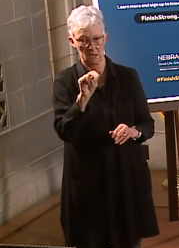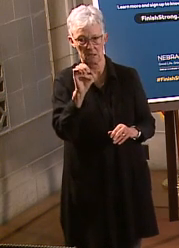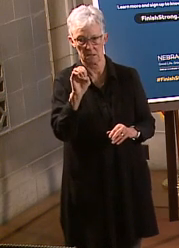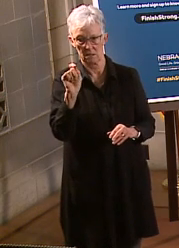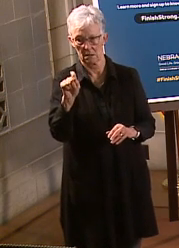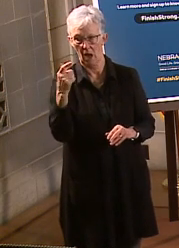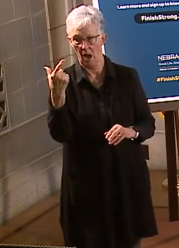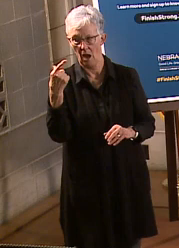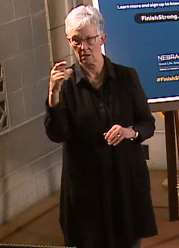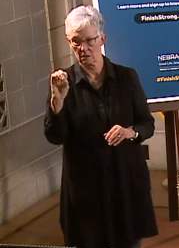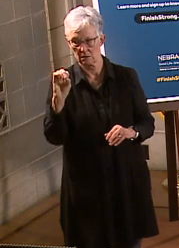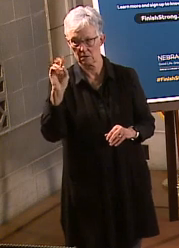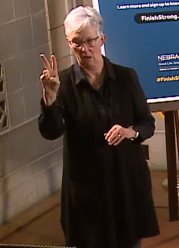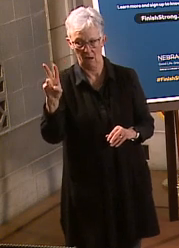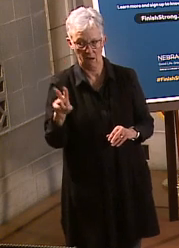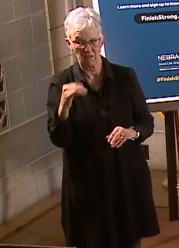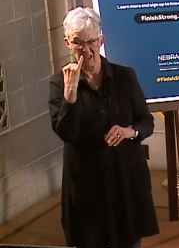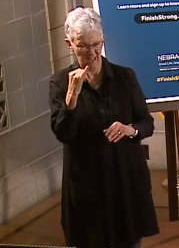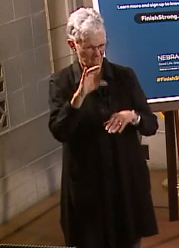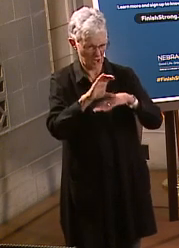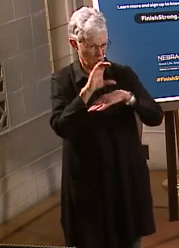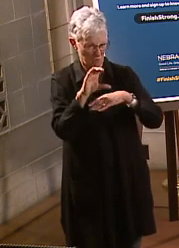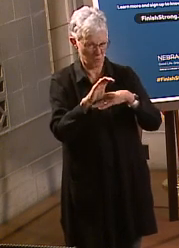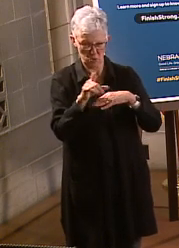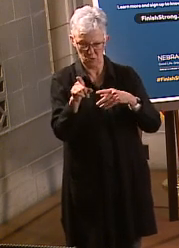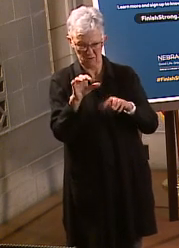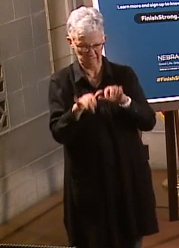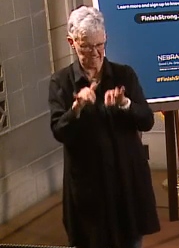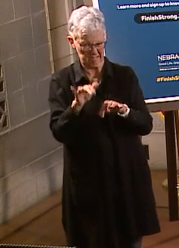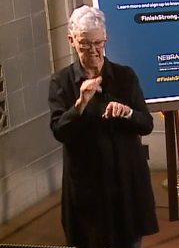computer side of it, you can also call into the